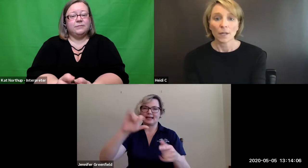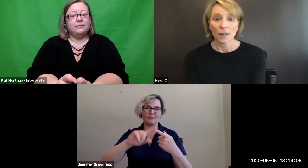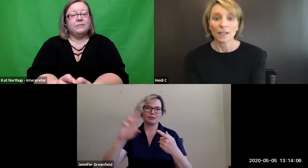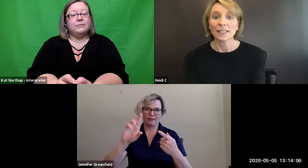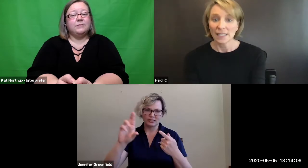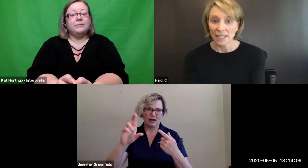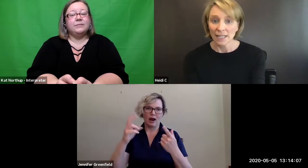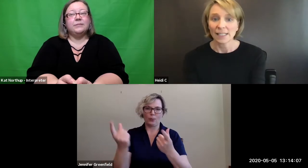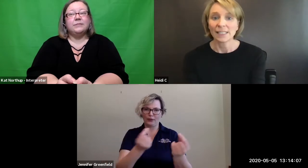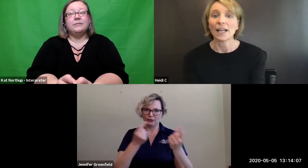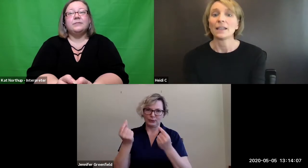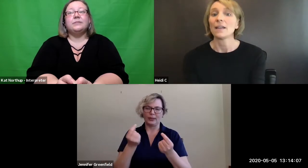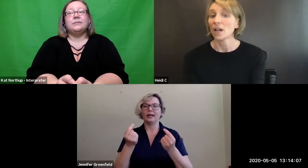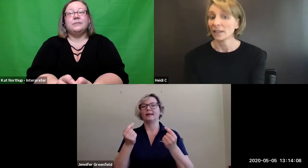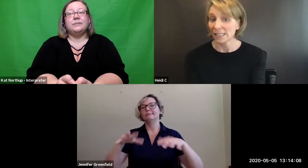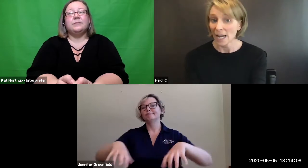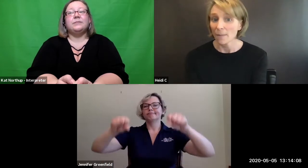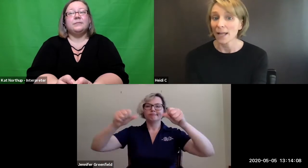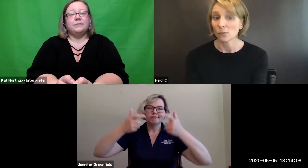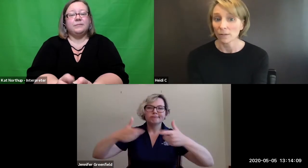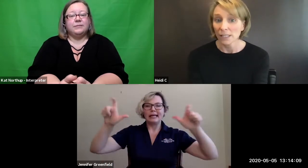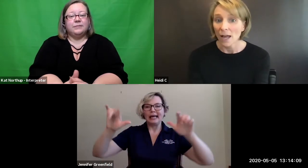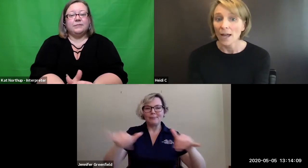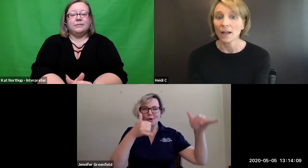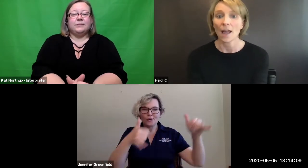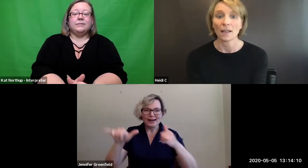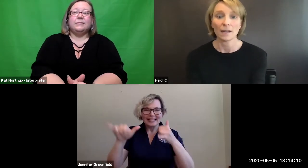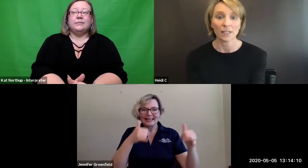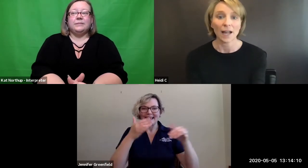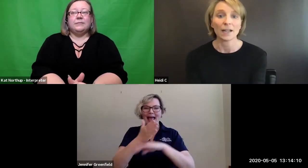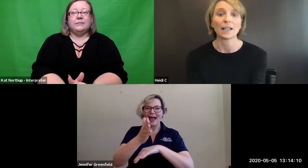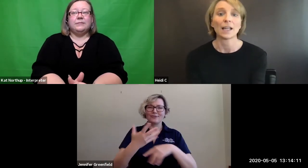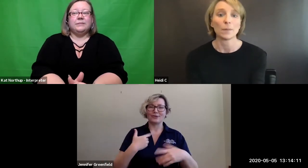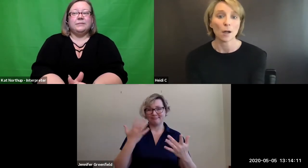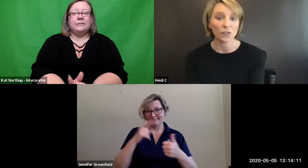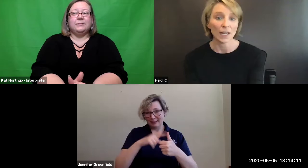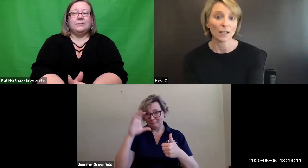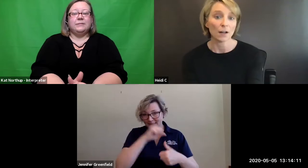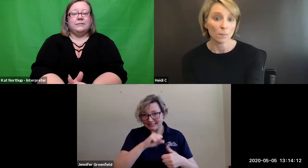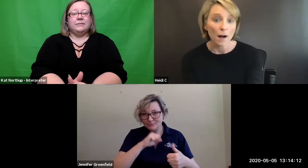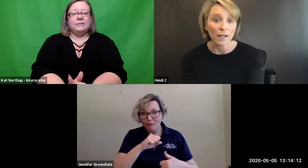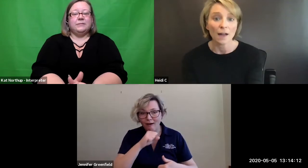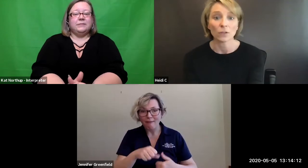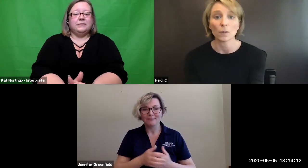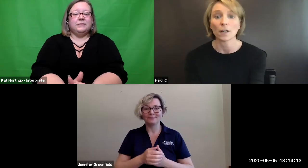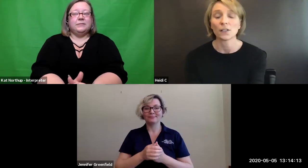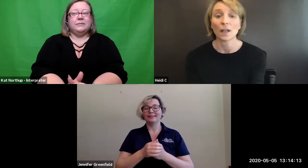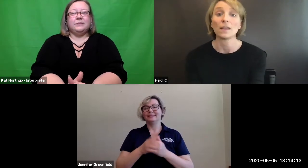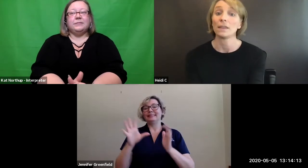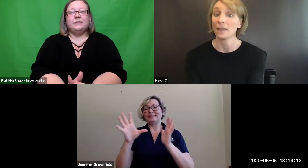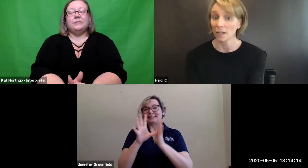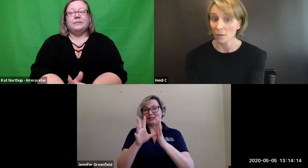So here, Lexington has said they've done the same as Riverside, and they've decided that they'll be hosting a large party